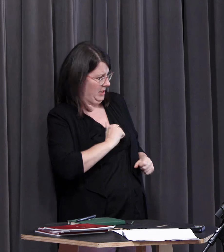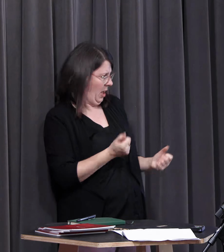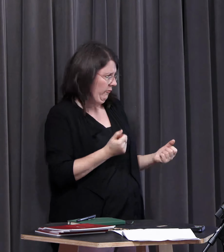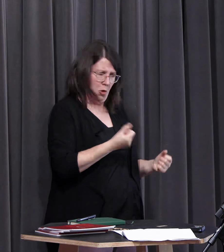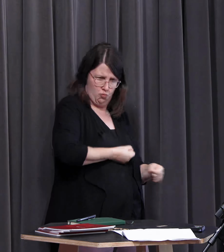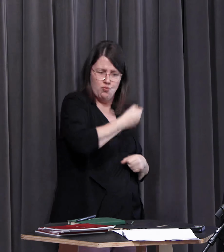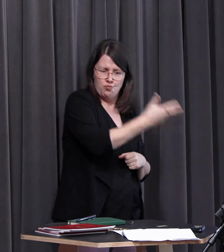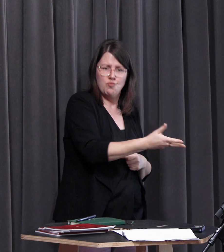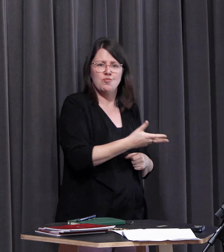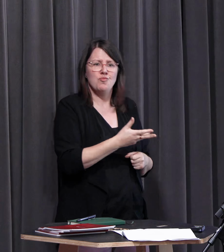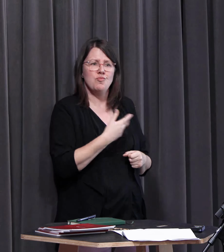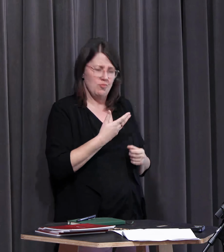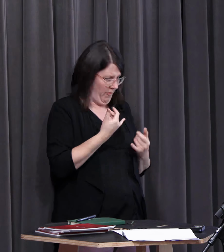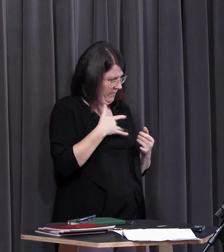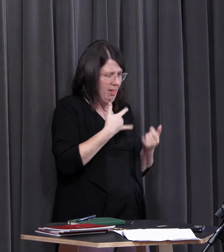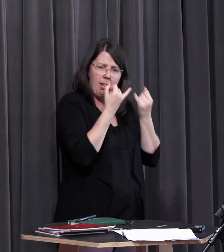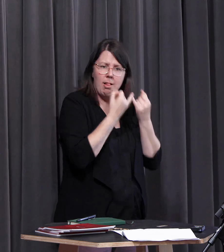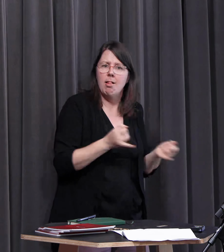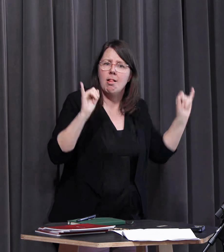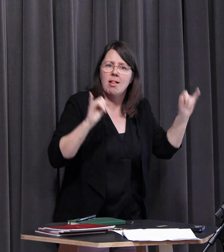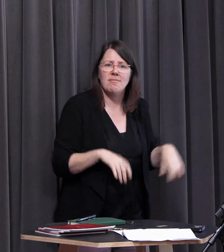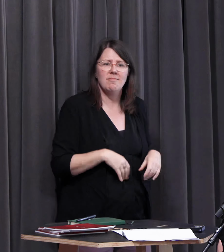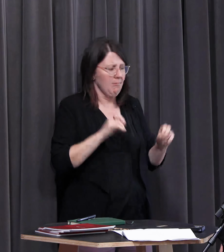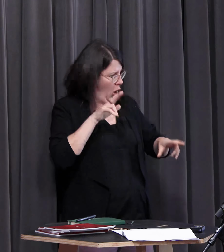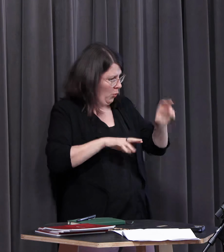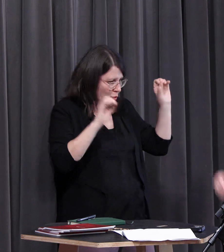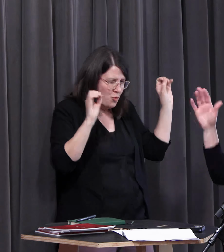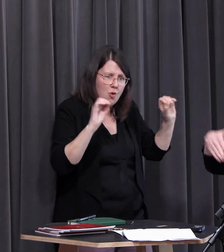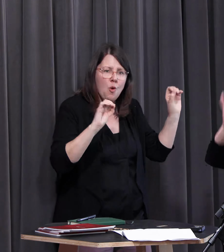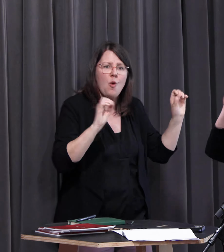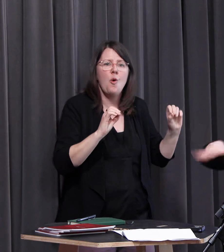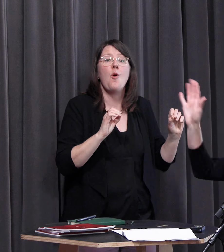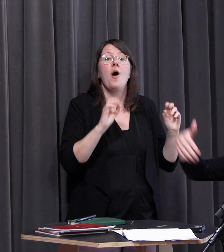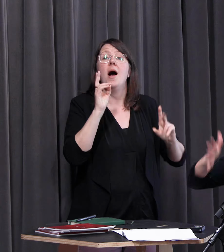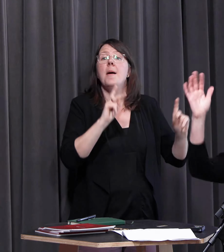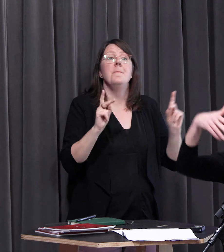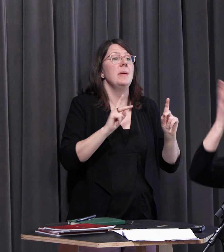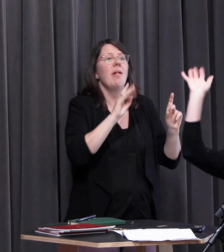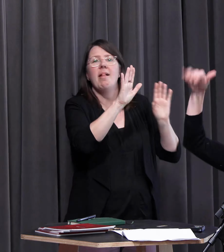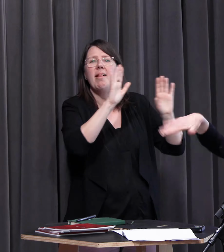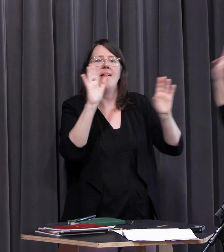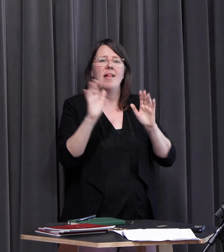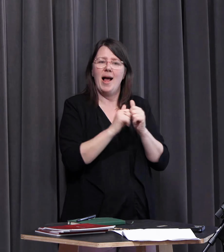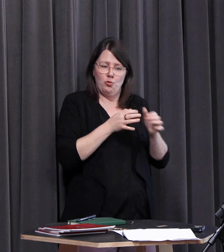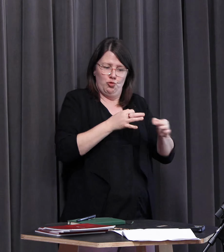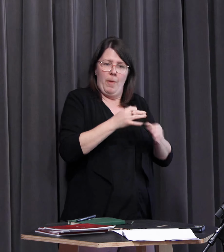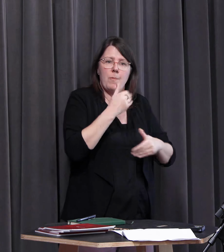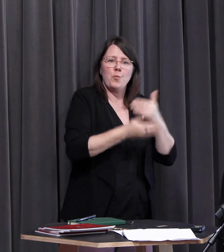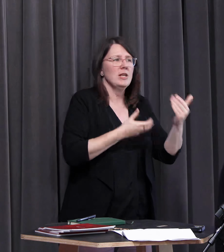right? You have autonomy. People talk about it in the form of butterflies, movement, sporadic and